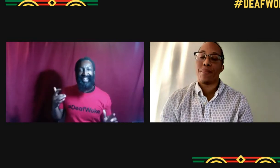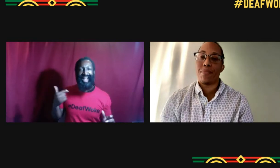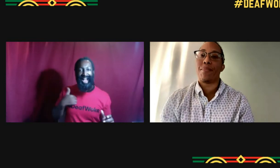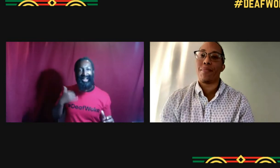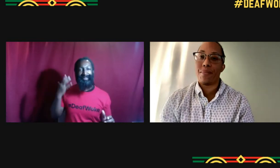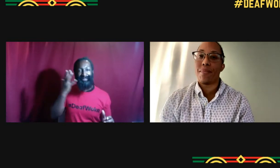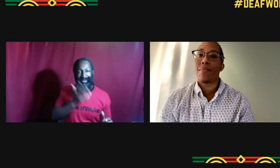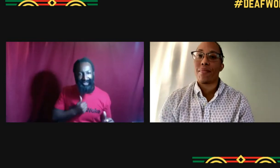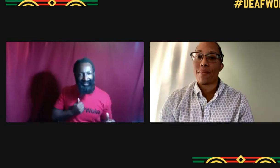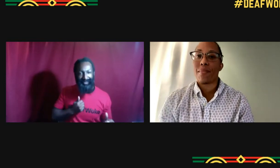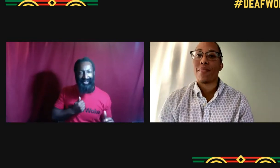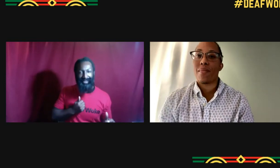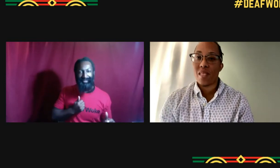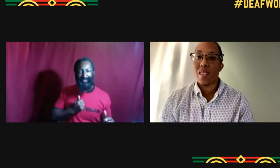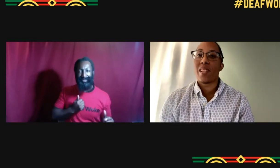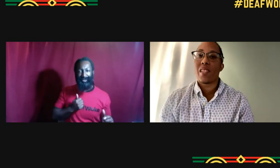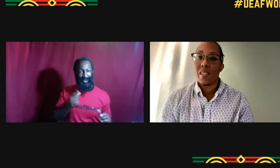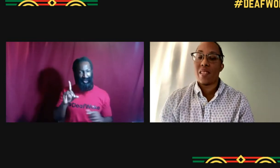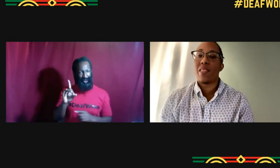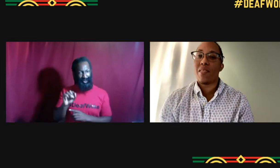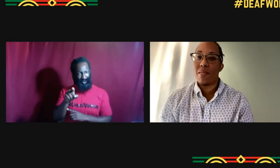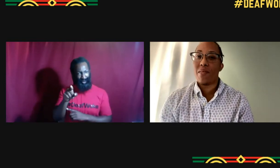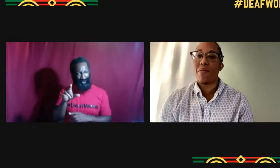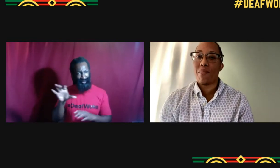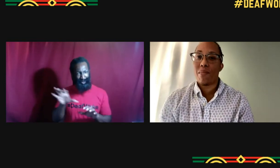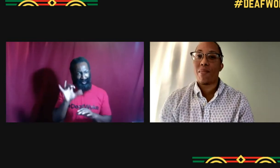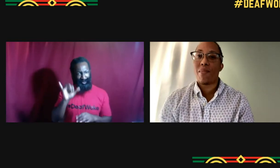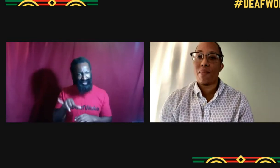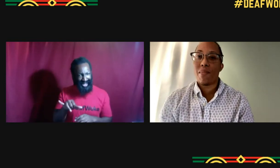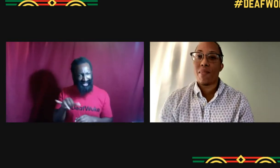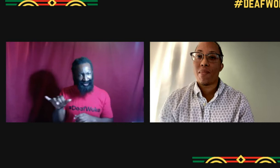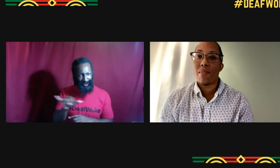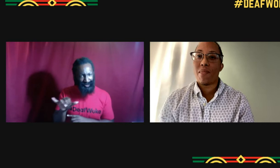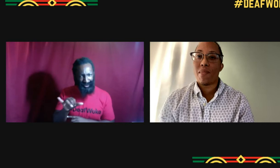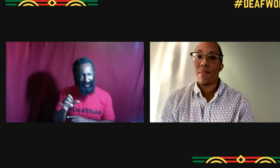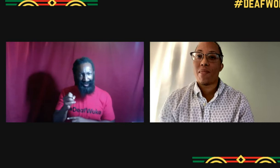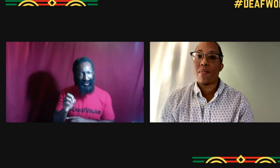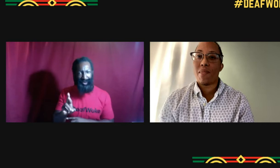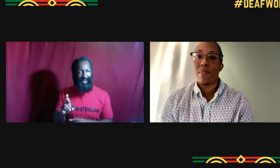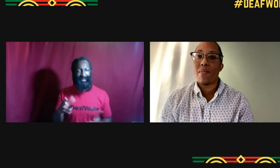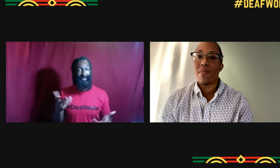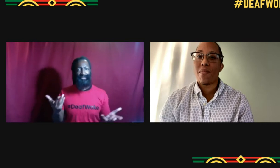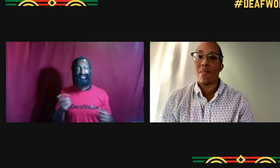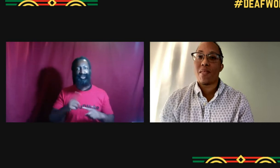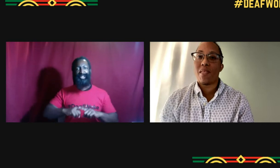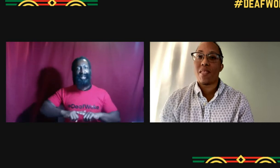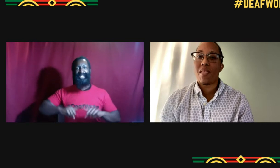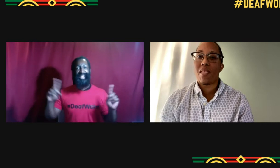I'm not ugly. I'm beautiful. Do you do that?